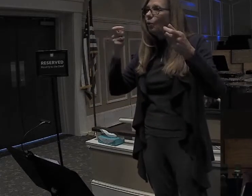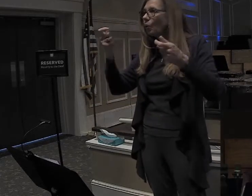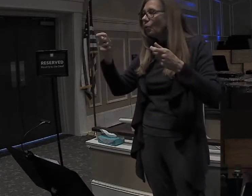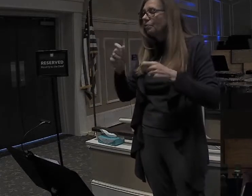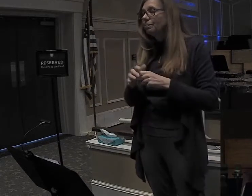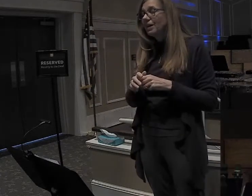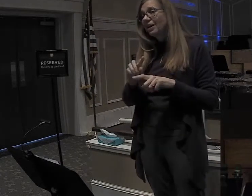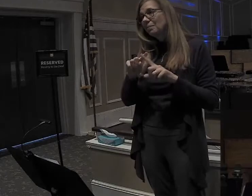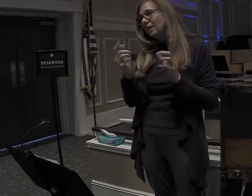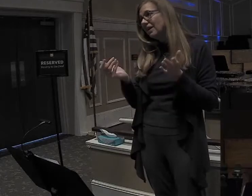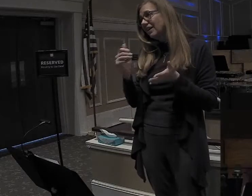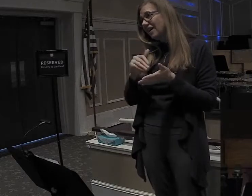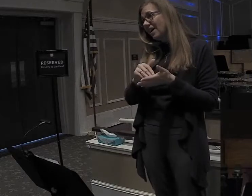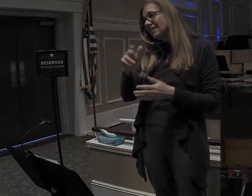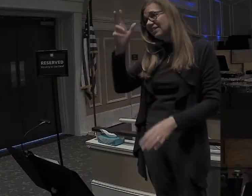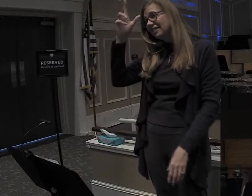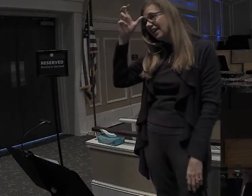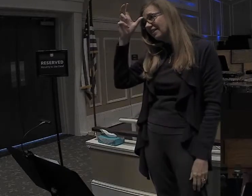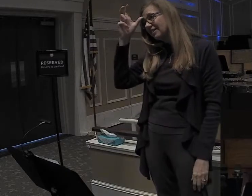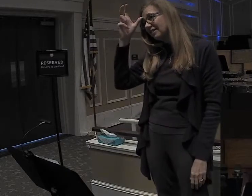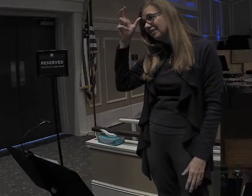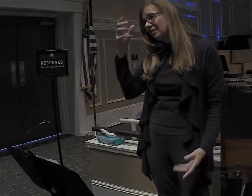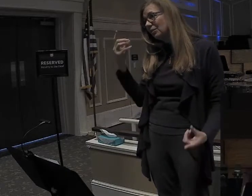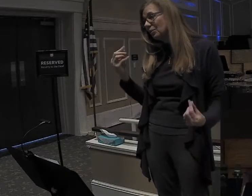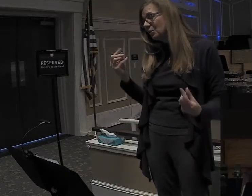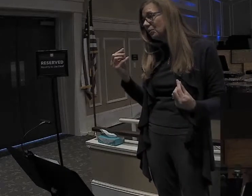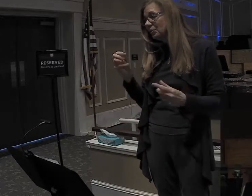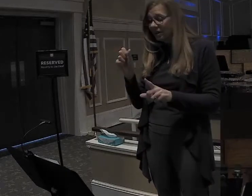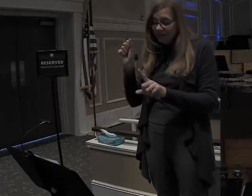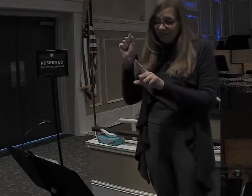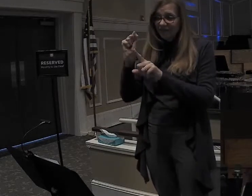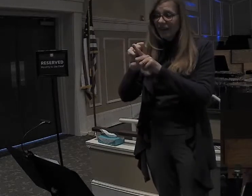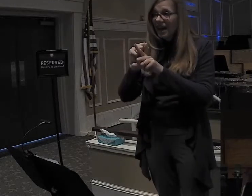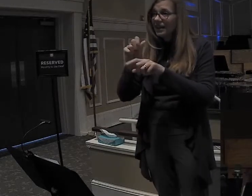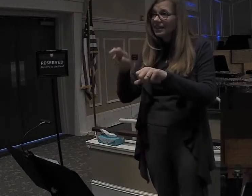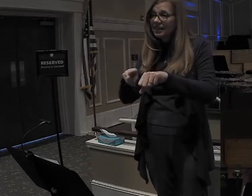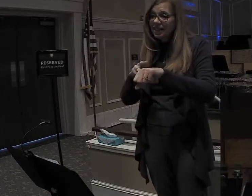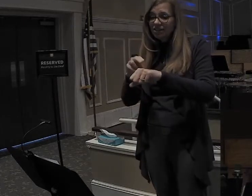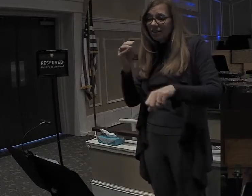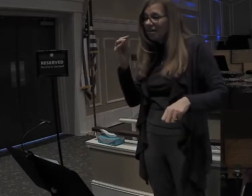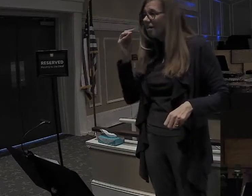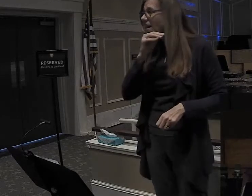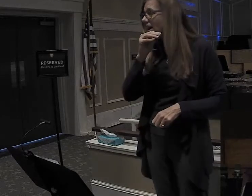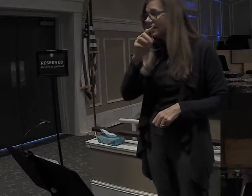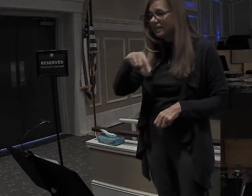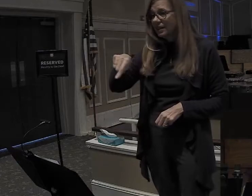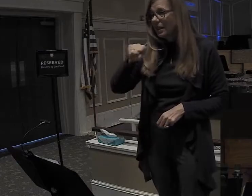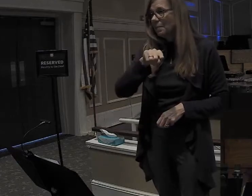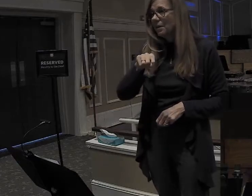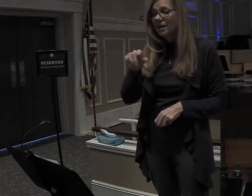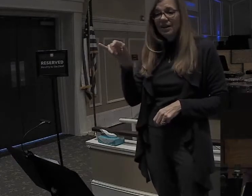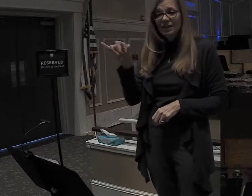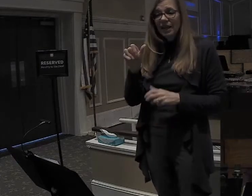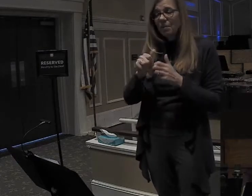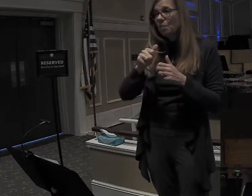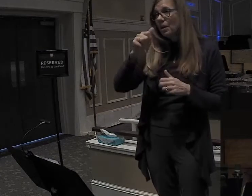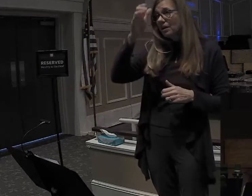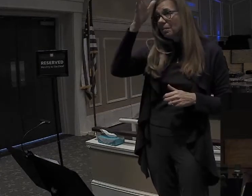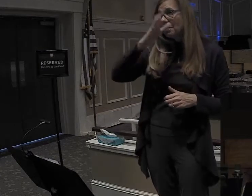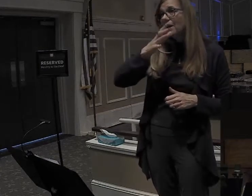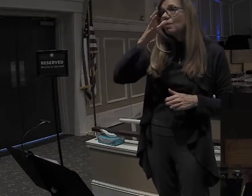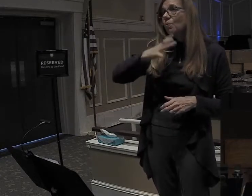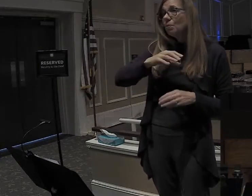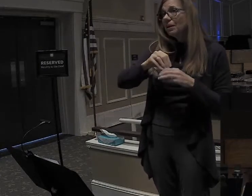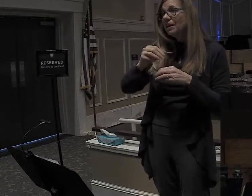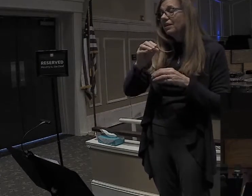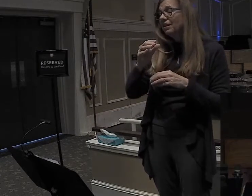But Satan does what he always does. He attacked this nation, lied to them, just as he did with the man and the woman in the